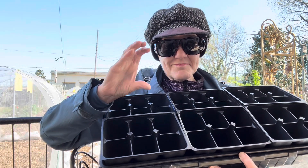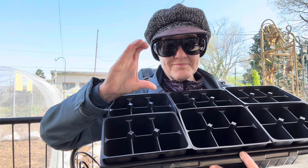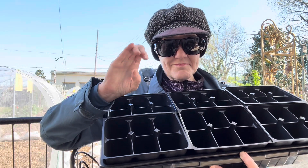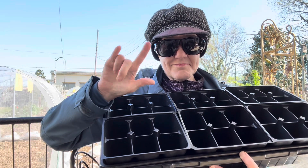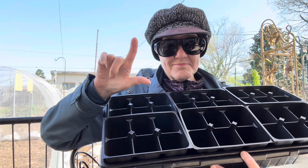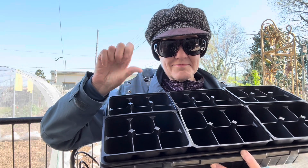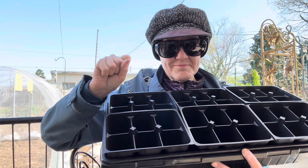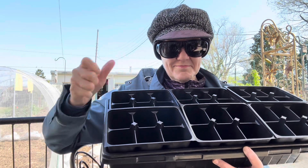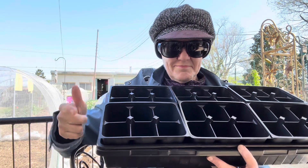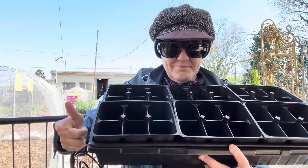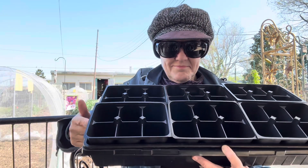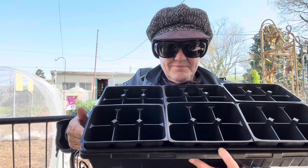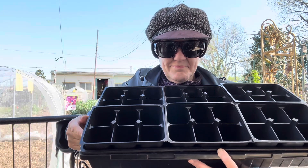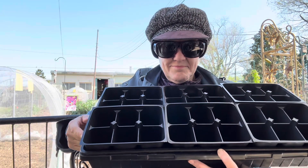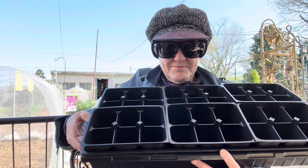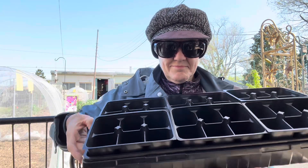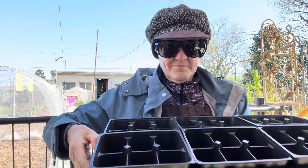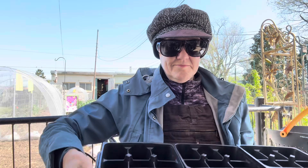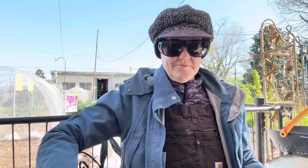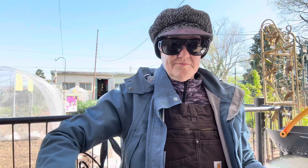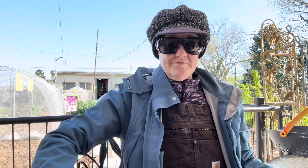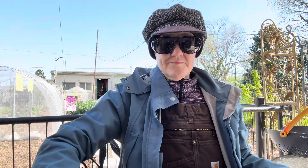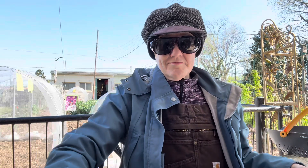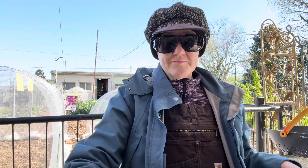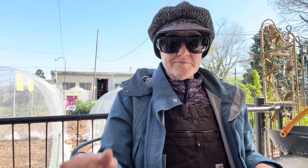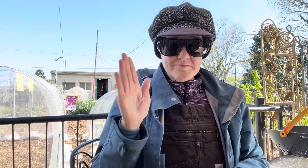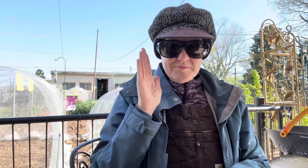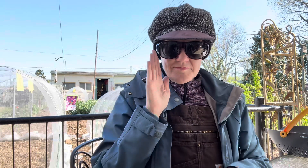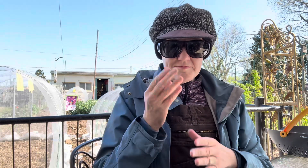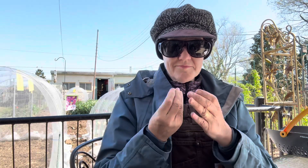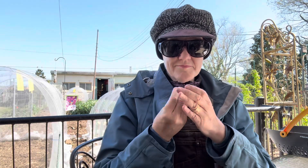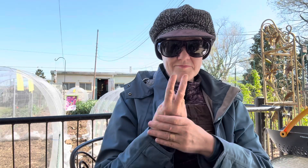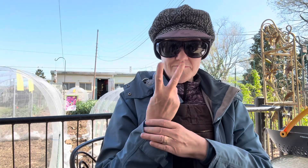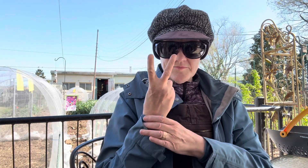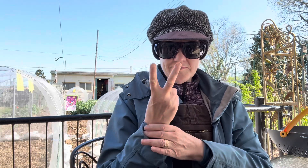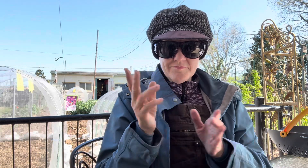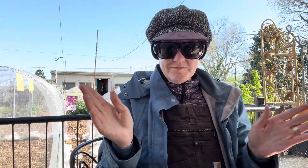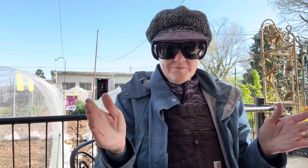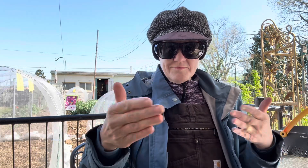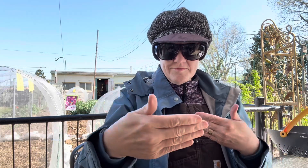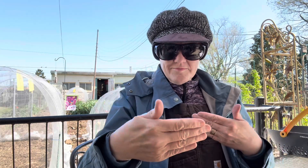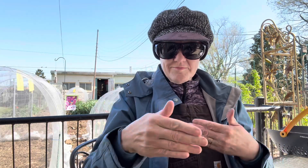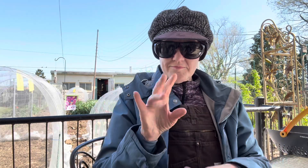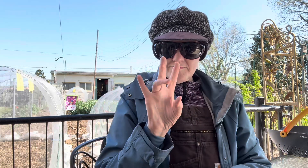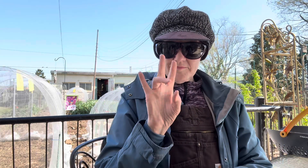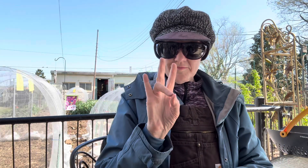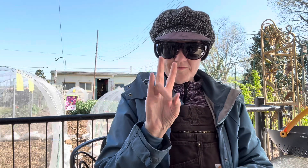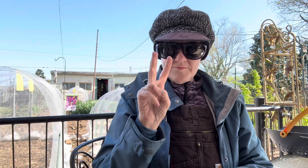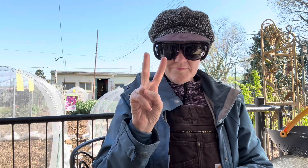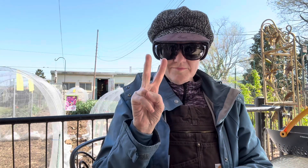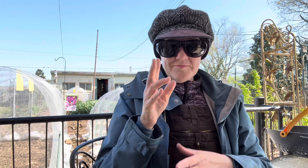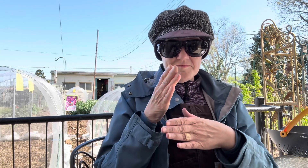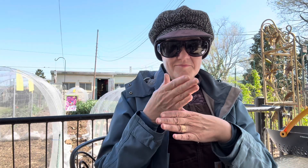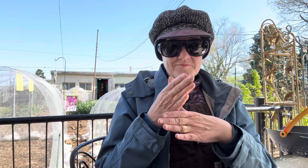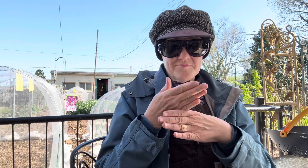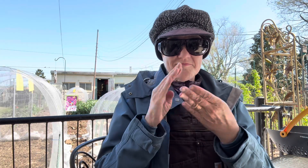This tray holds 36 cells. And I'm going to grow 2 trays worth, so